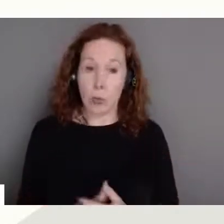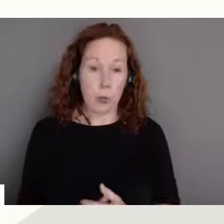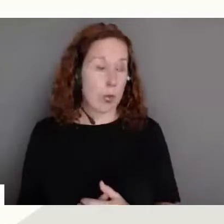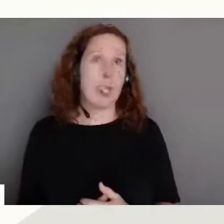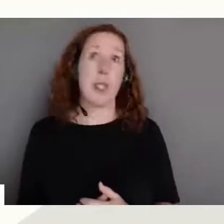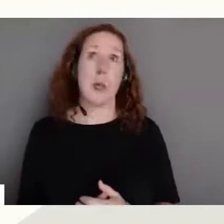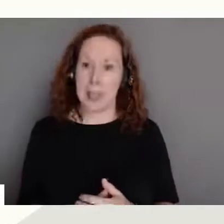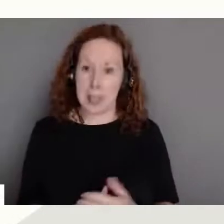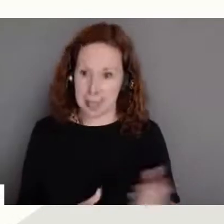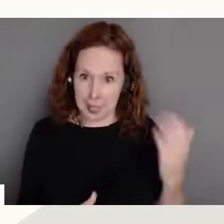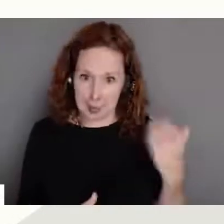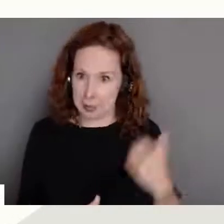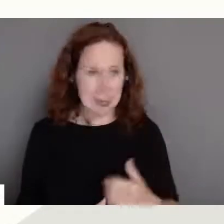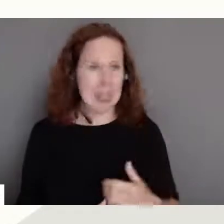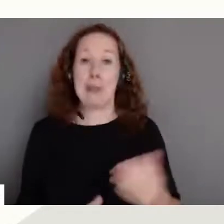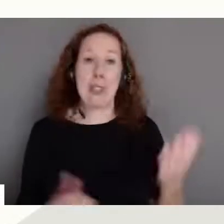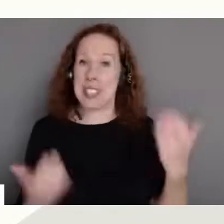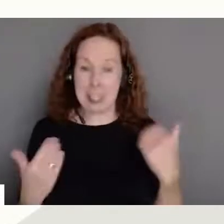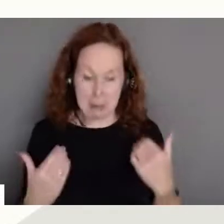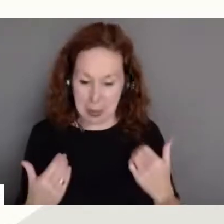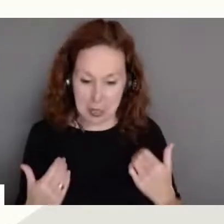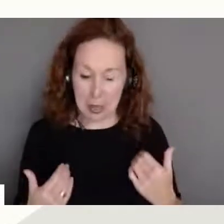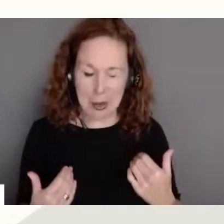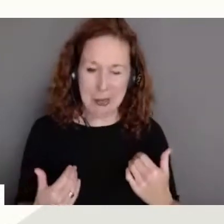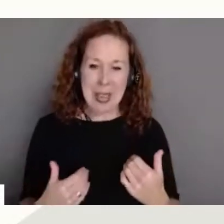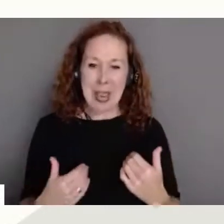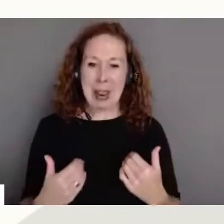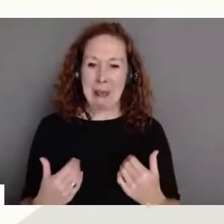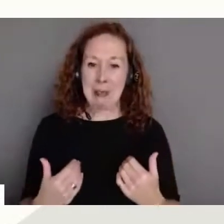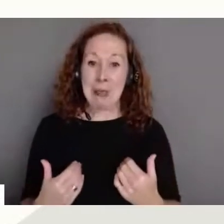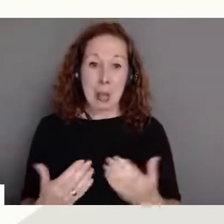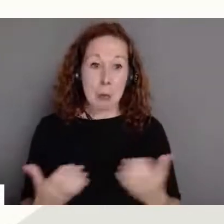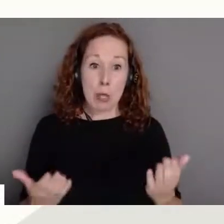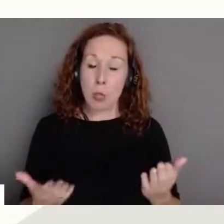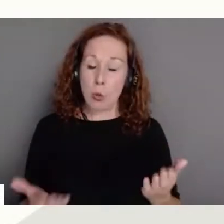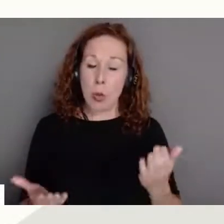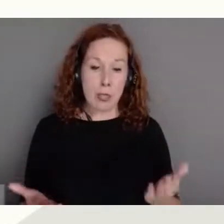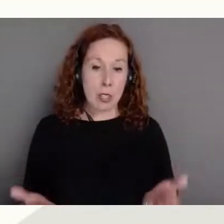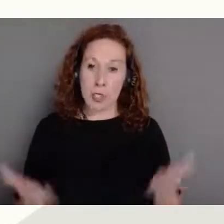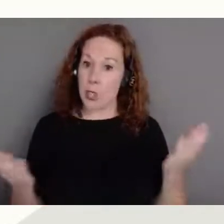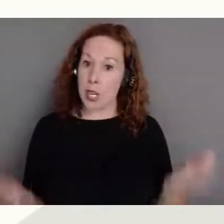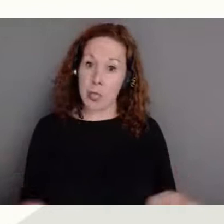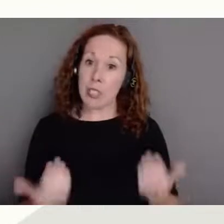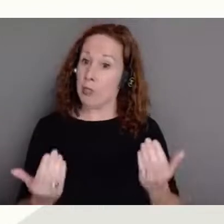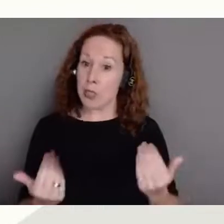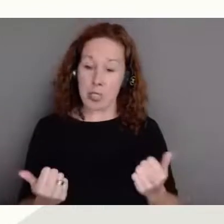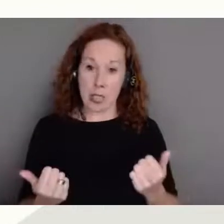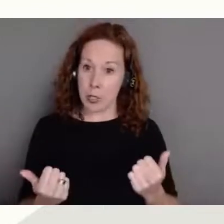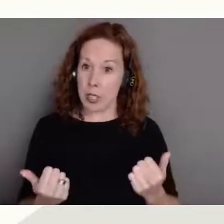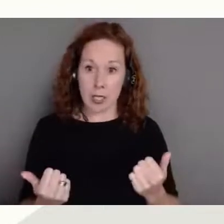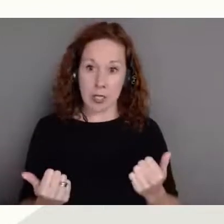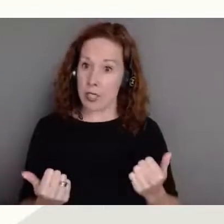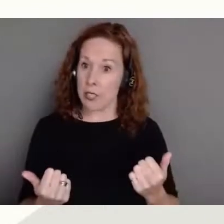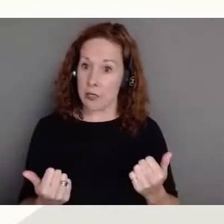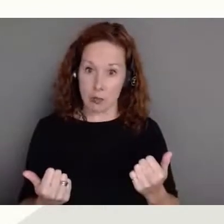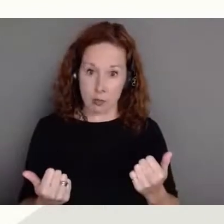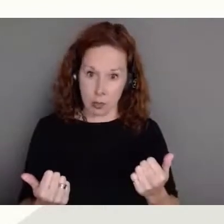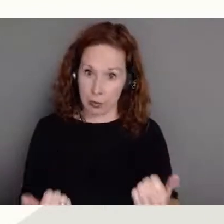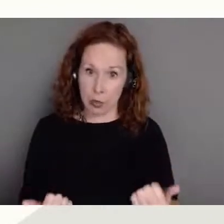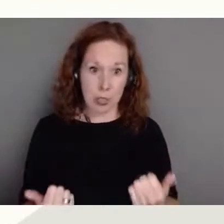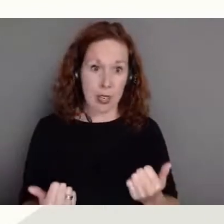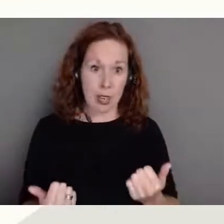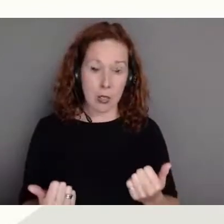started, what year was that again? Feels like moons ago. But so when Dr. Henry's first and Adrian Dick started